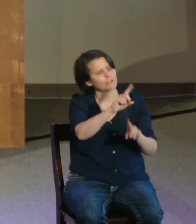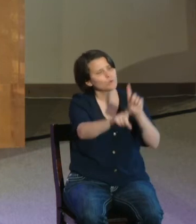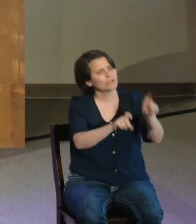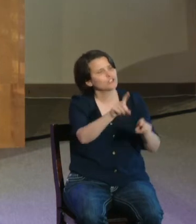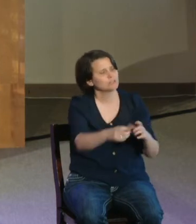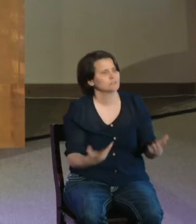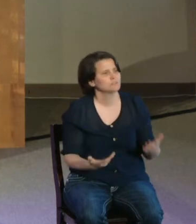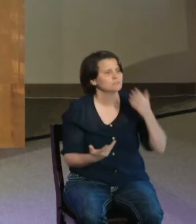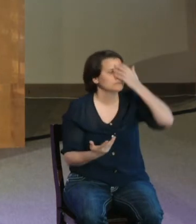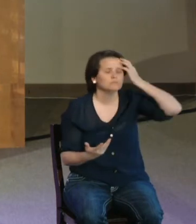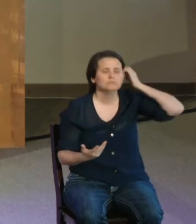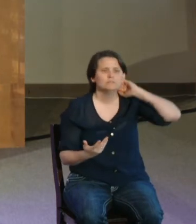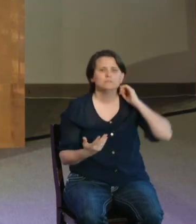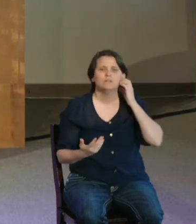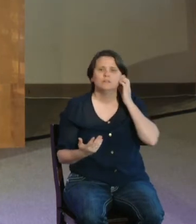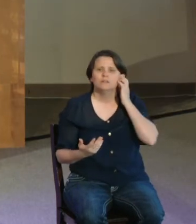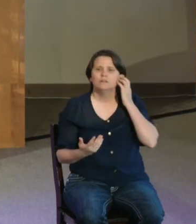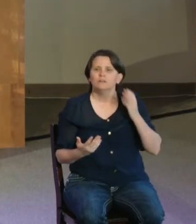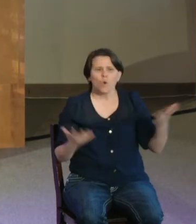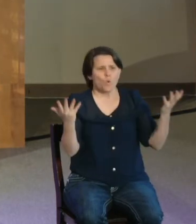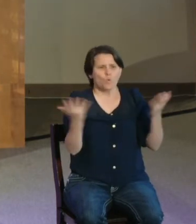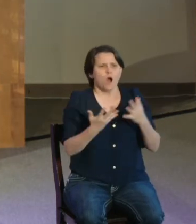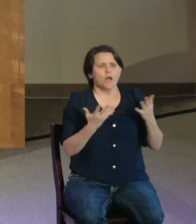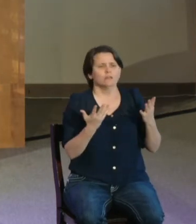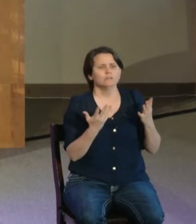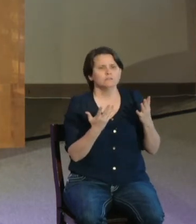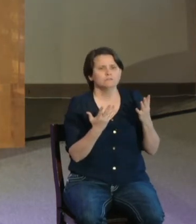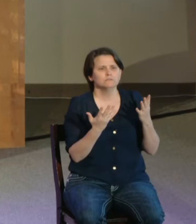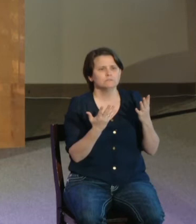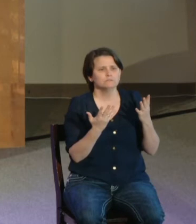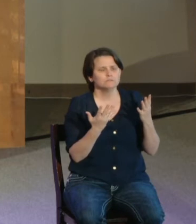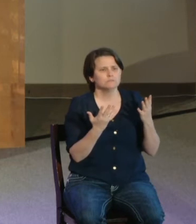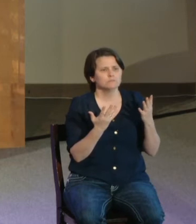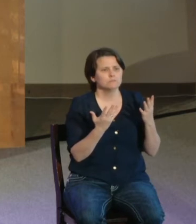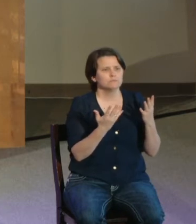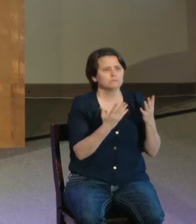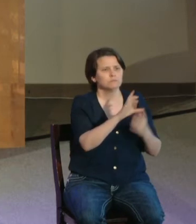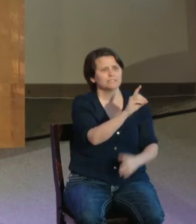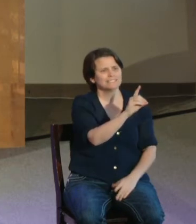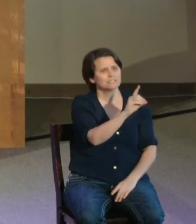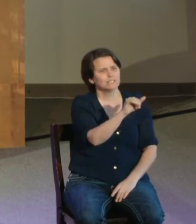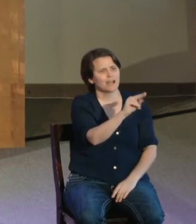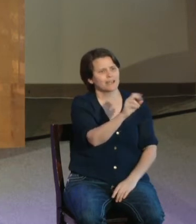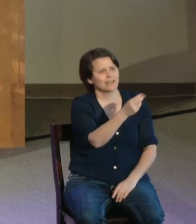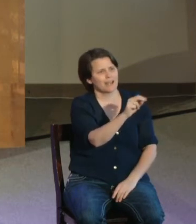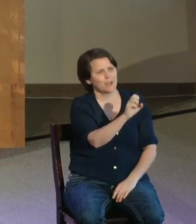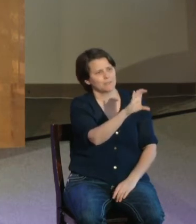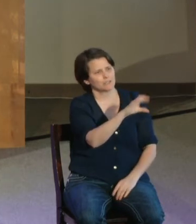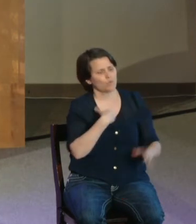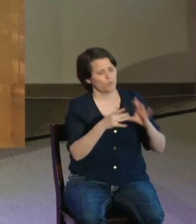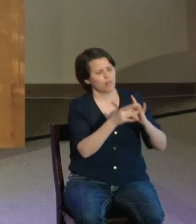dynamics created the abrupt departure of the Grandins? What can leadership share that will help me to